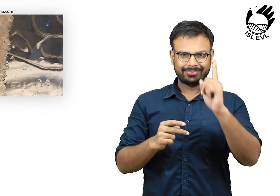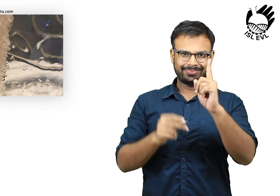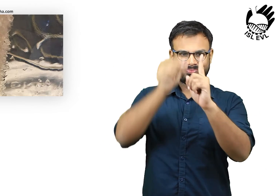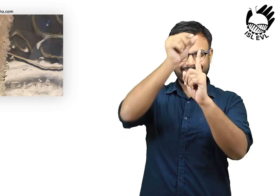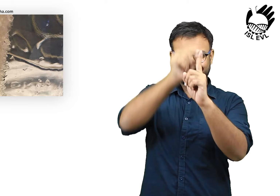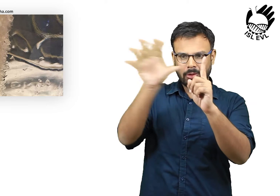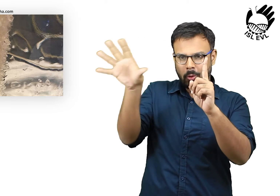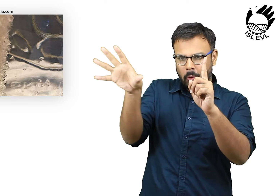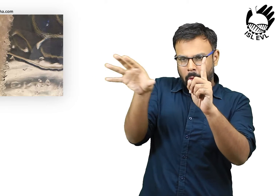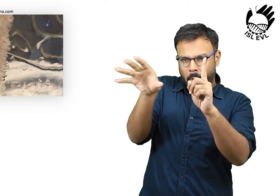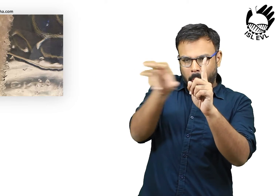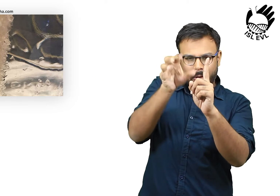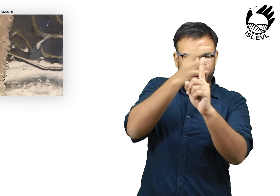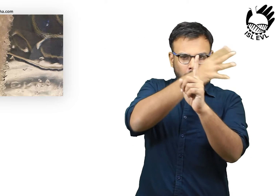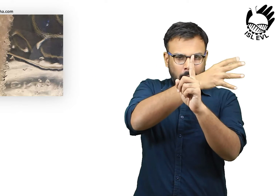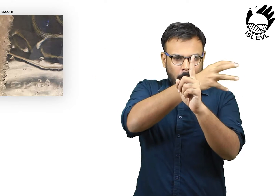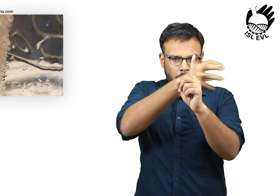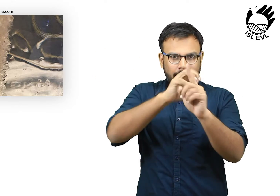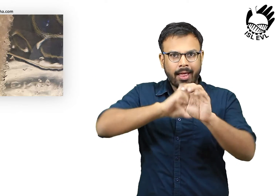you do not see any crystals,